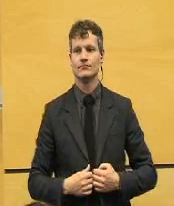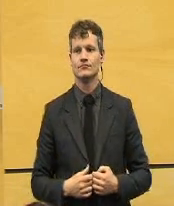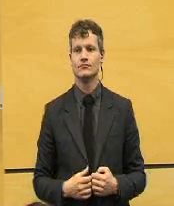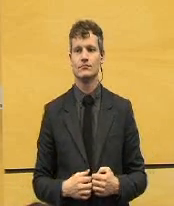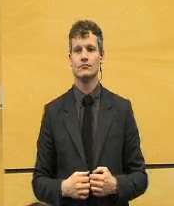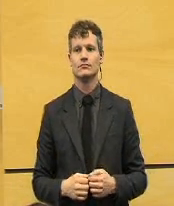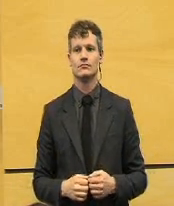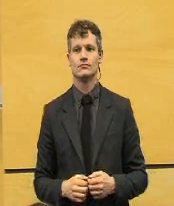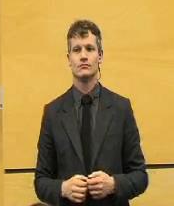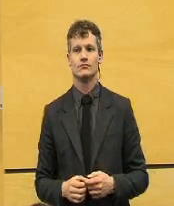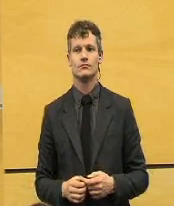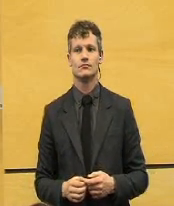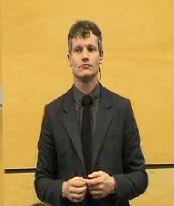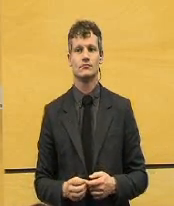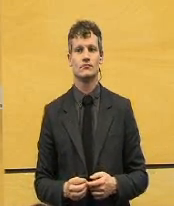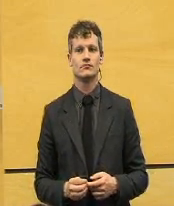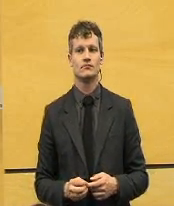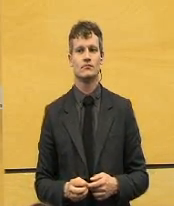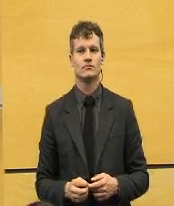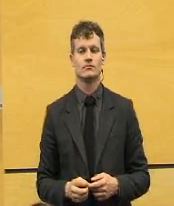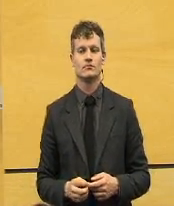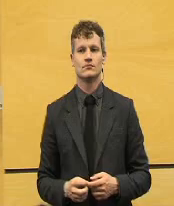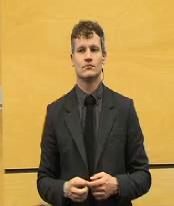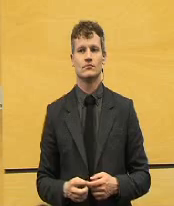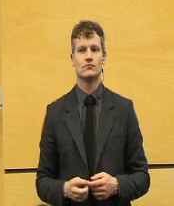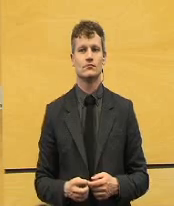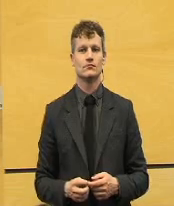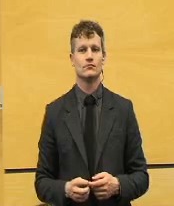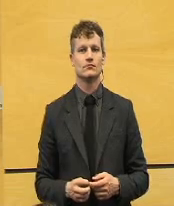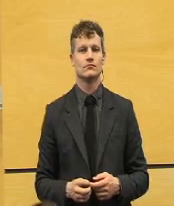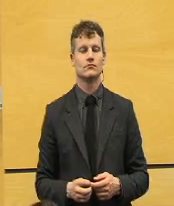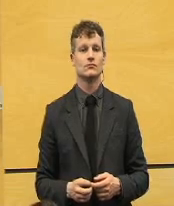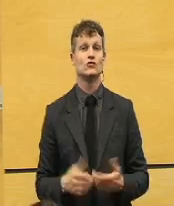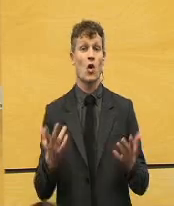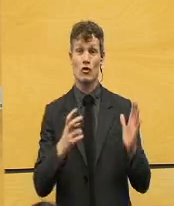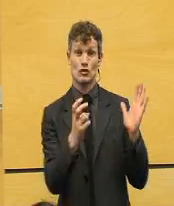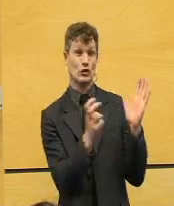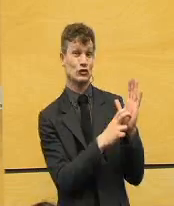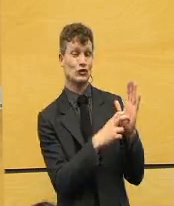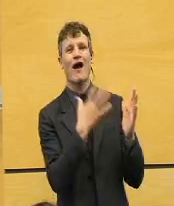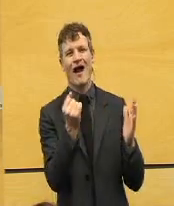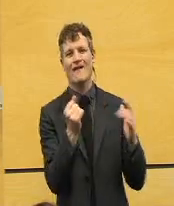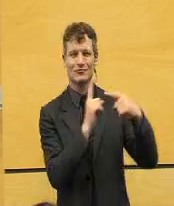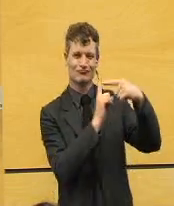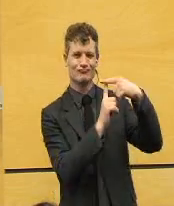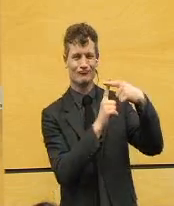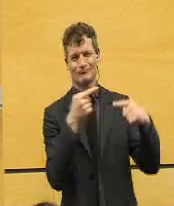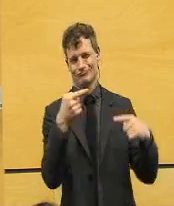in terms of being registered, there are pros and cons.